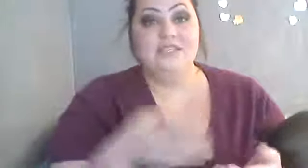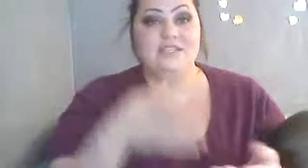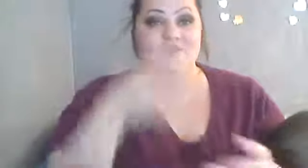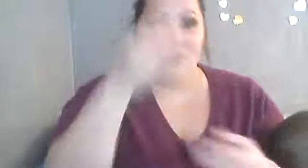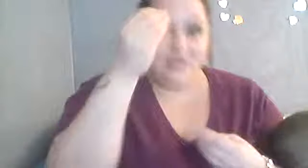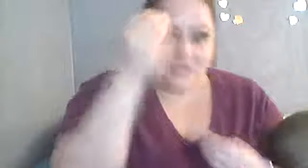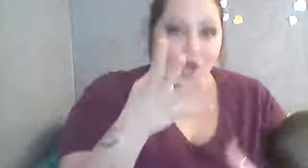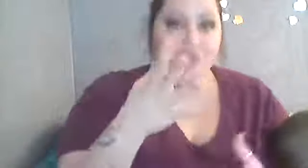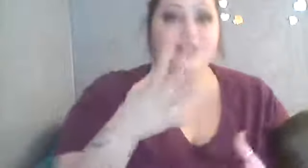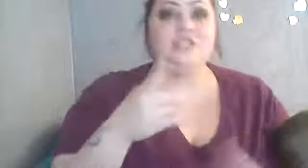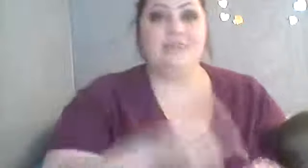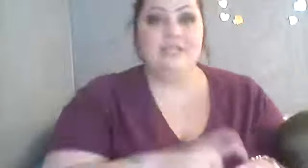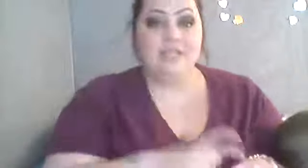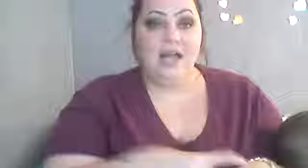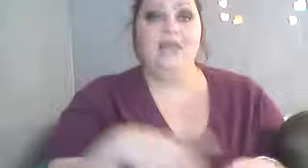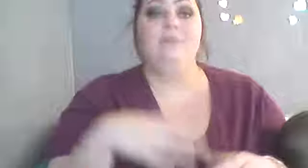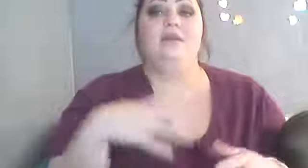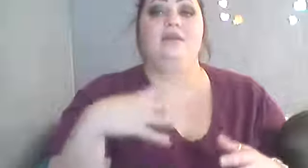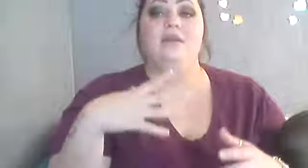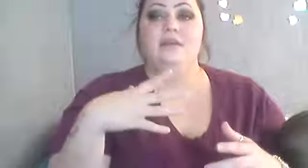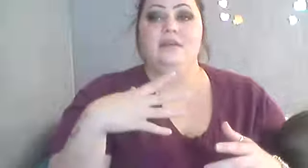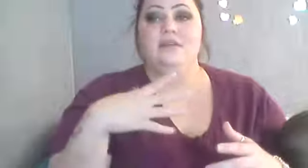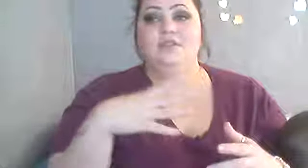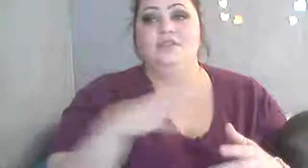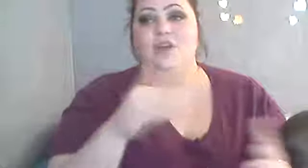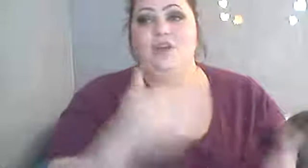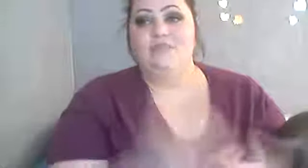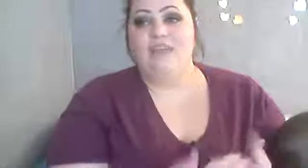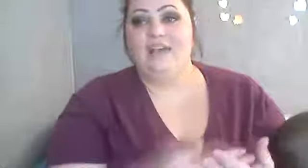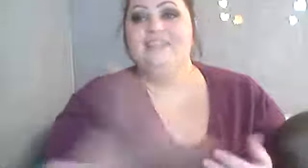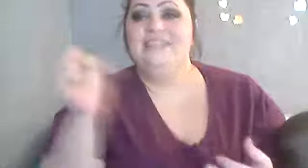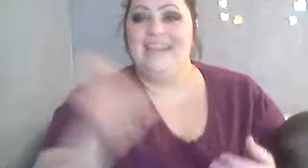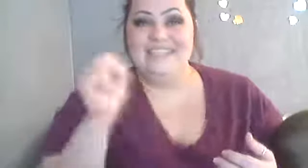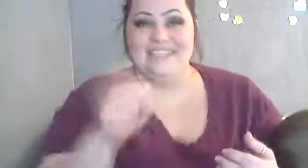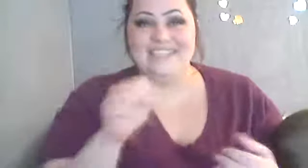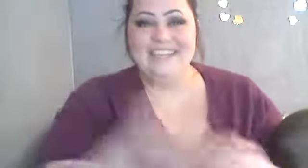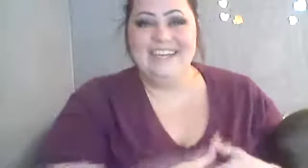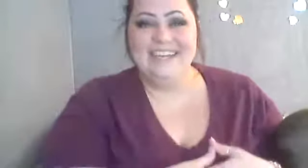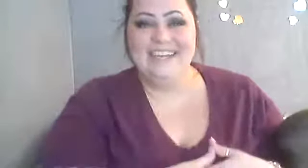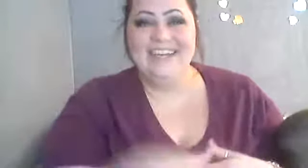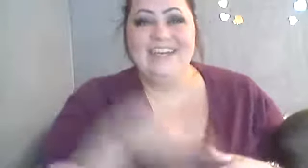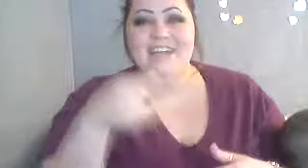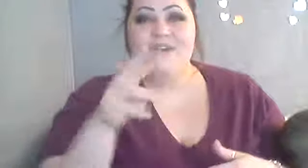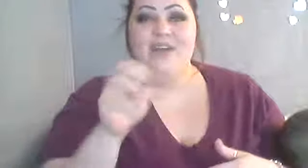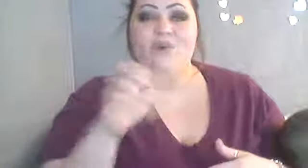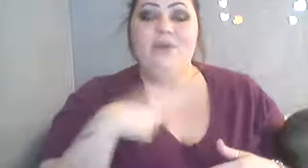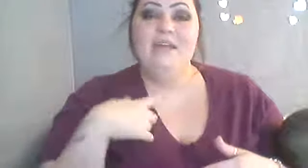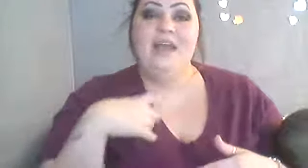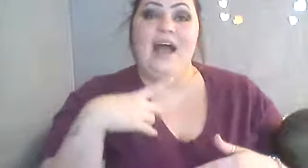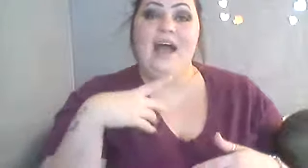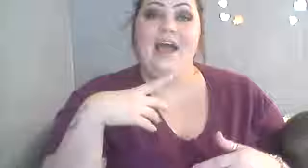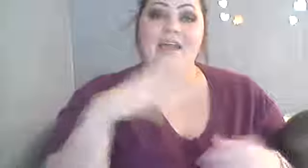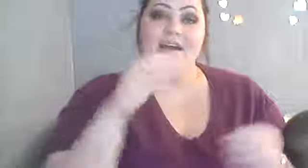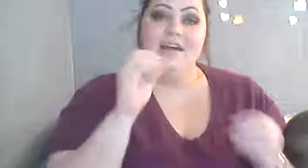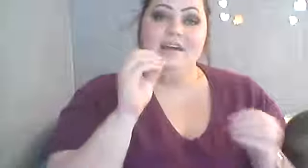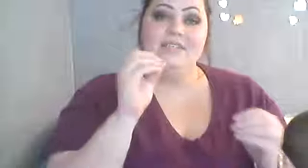as far as knowledge and my time and just all of that. Yes. So at Gorman, I